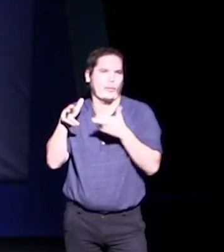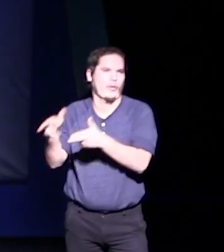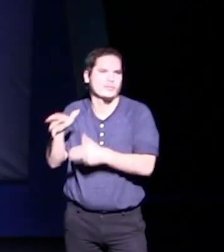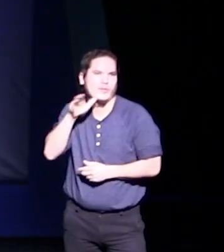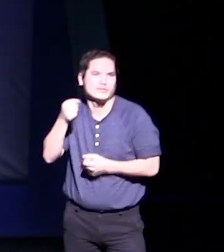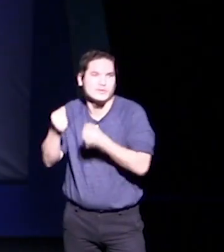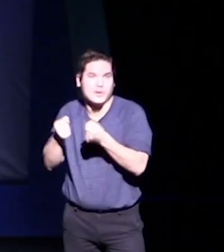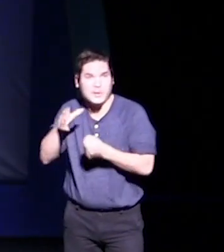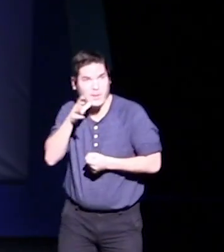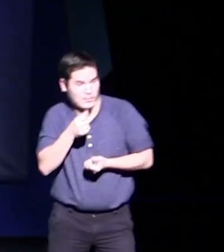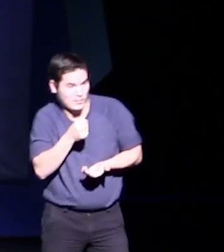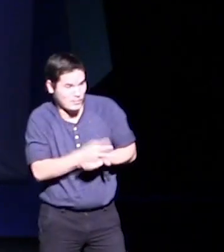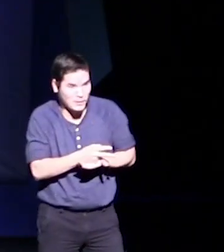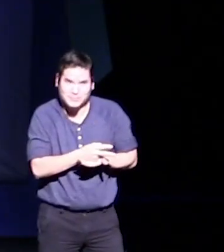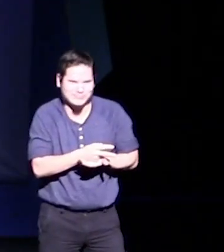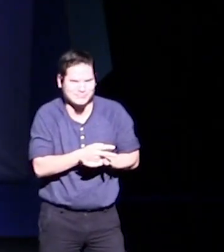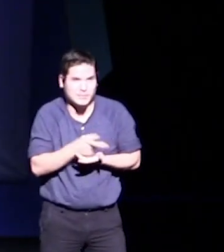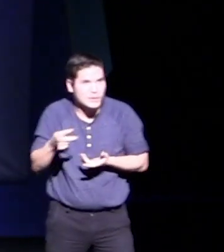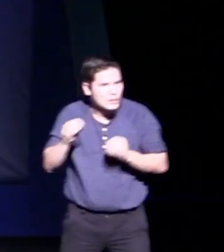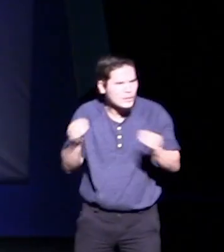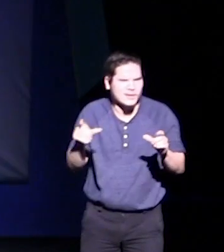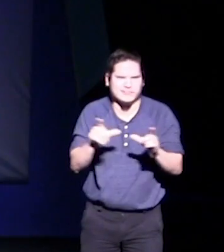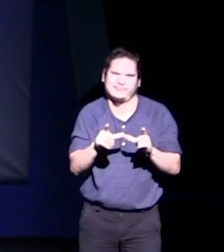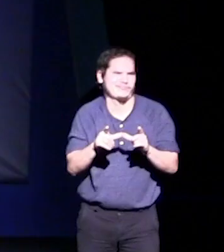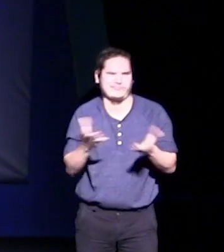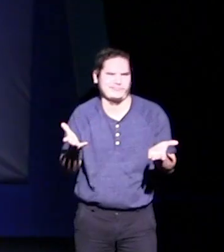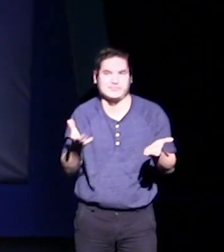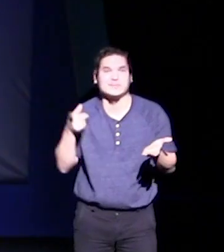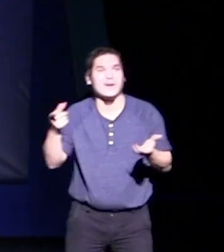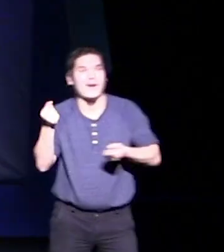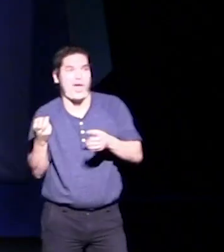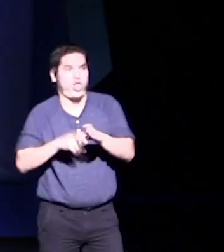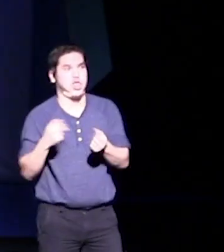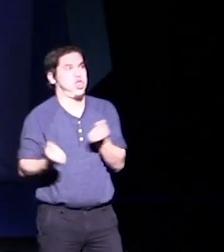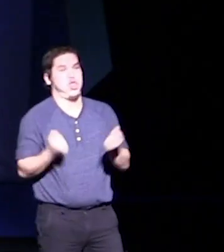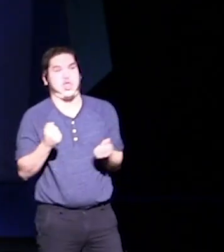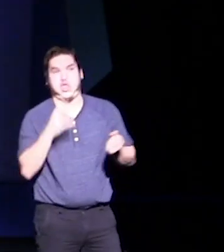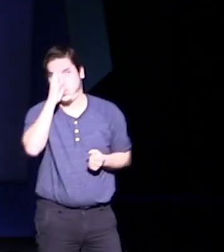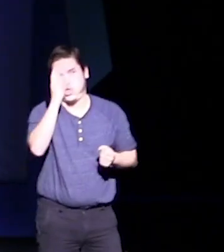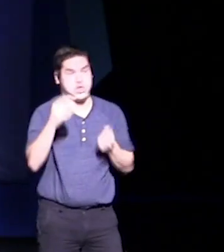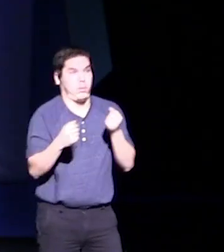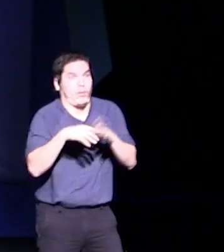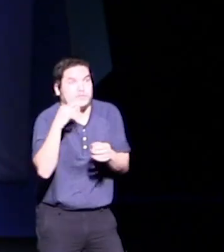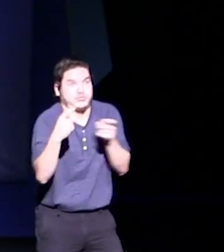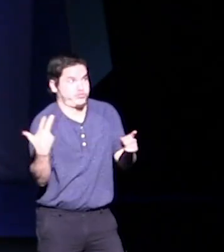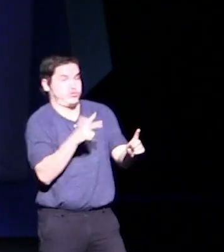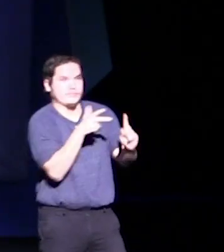The driver who had struck him was young, had taken his parents' car without permission, was out of control,